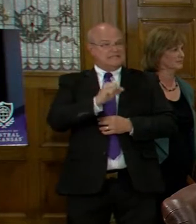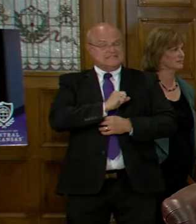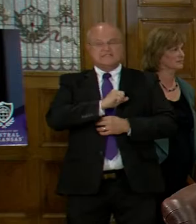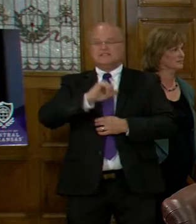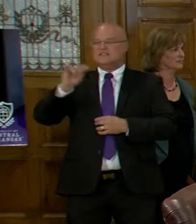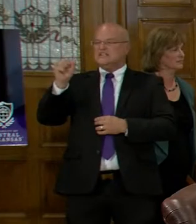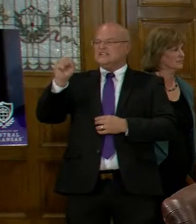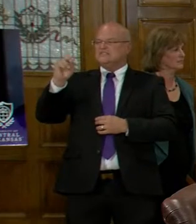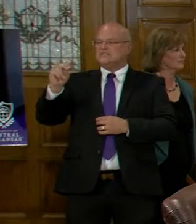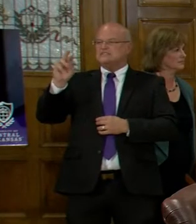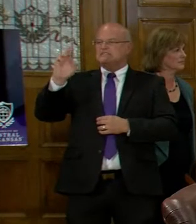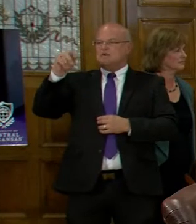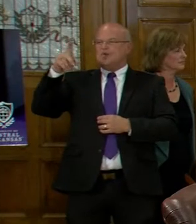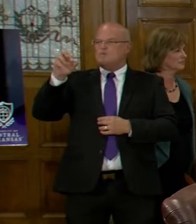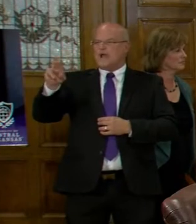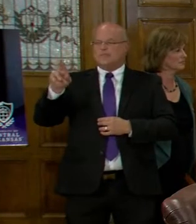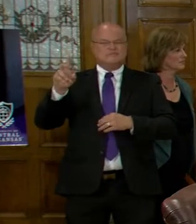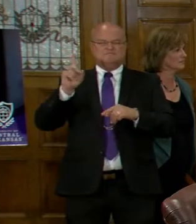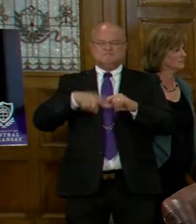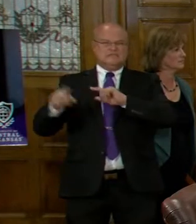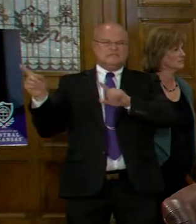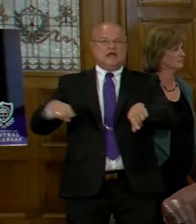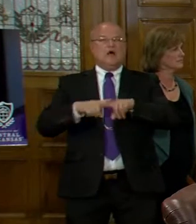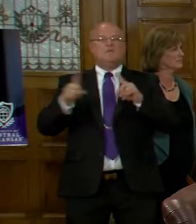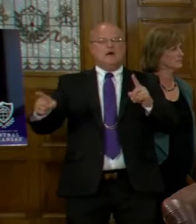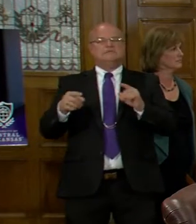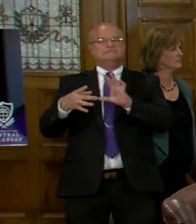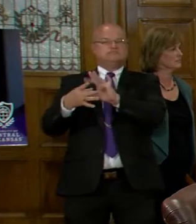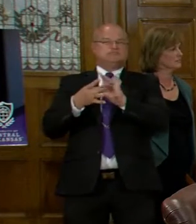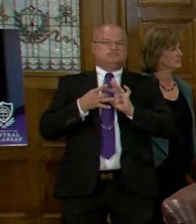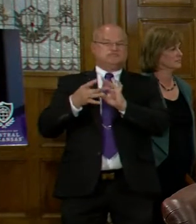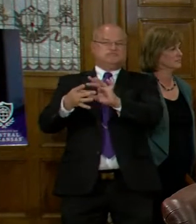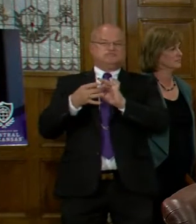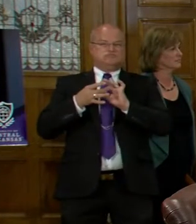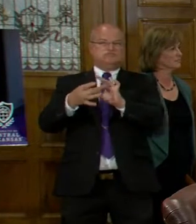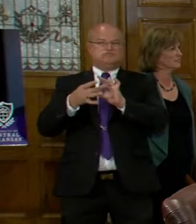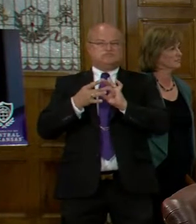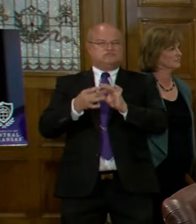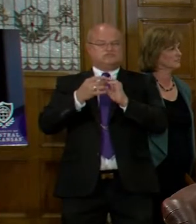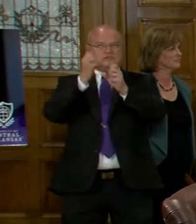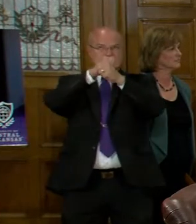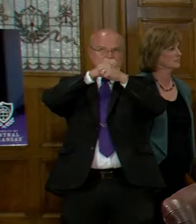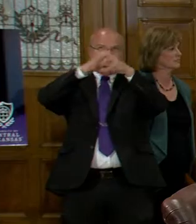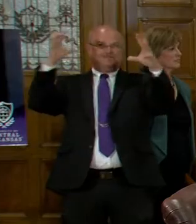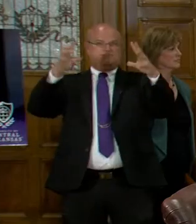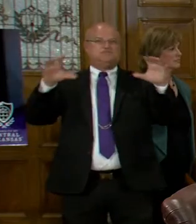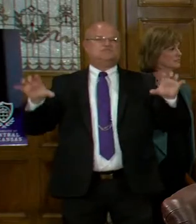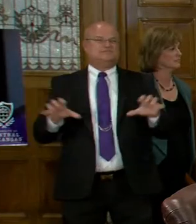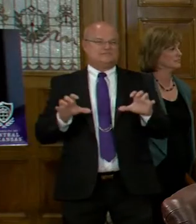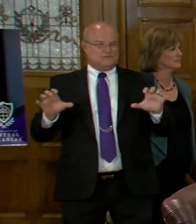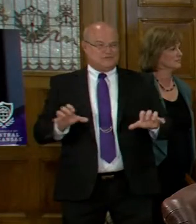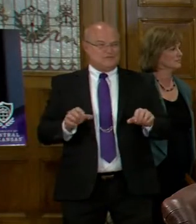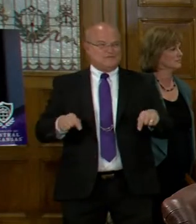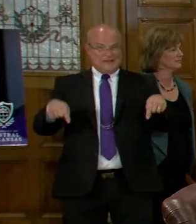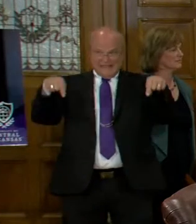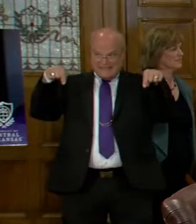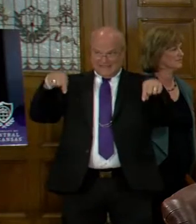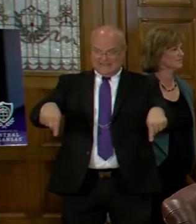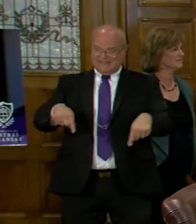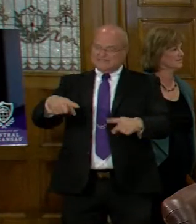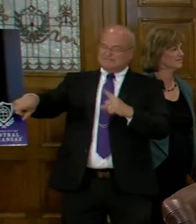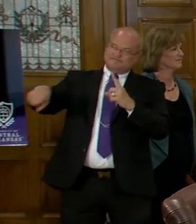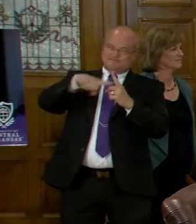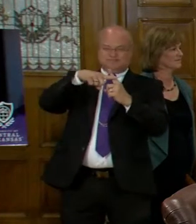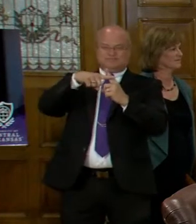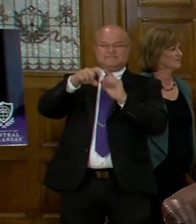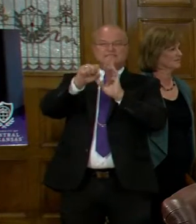Rayford couldn't be here today, but he's been in constant dialogue with us as we begin visioning and dreaming about what we might do here. This is an asset for the state